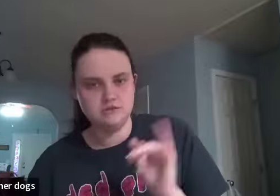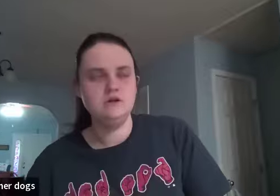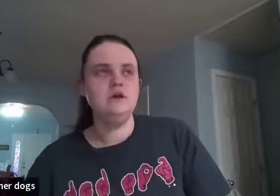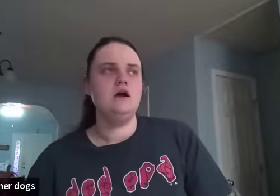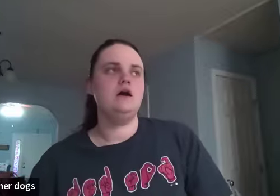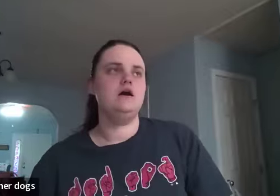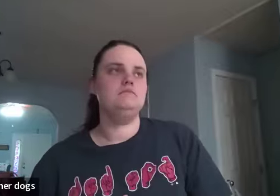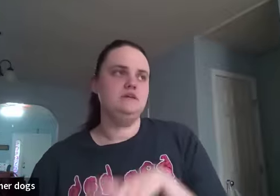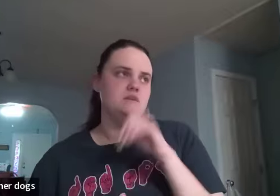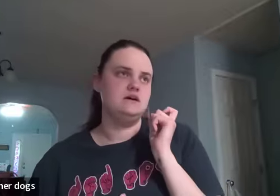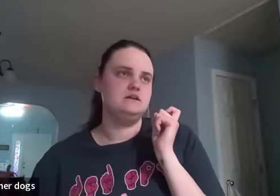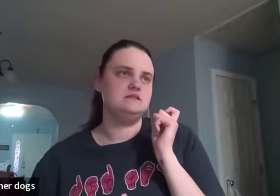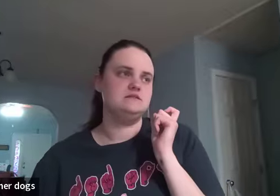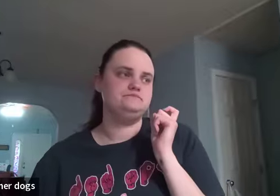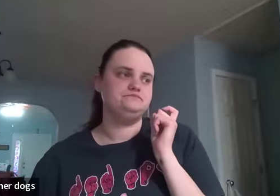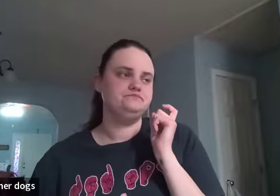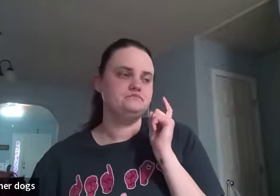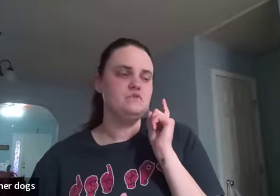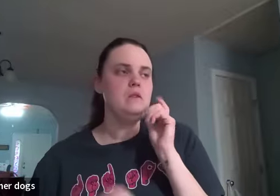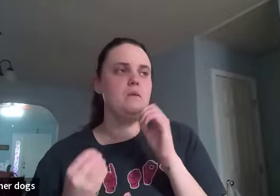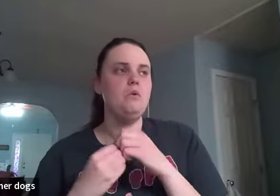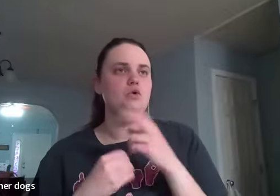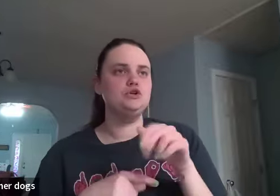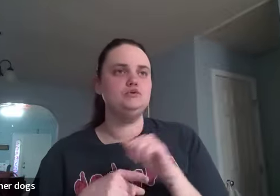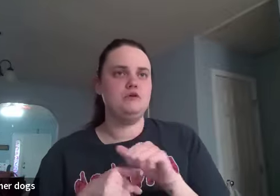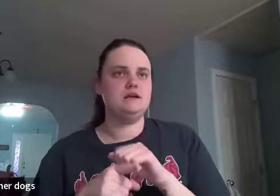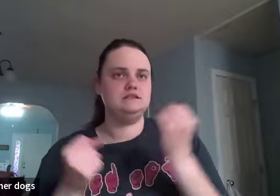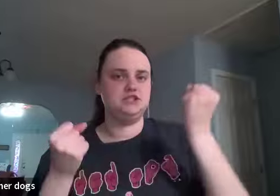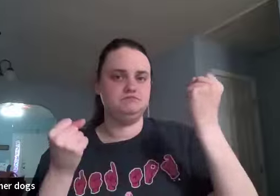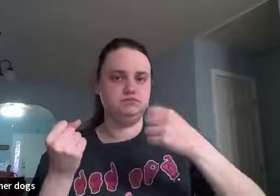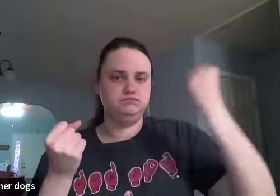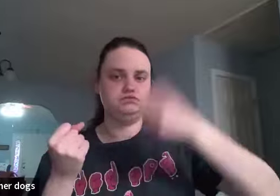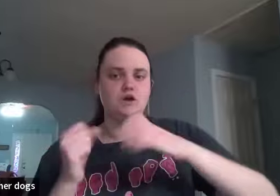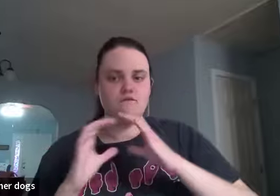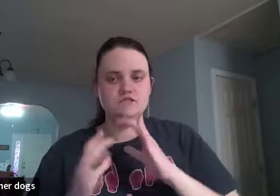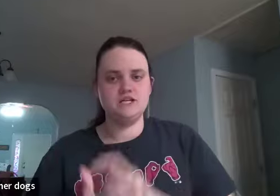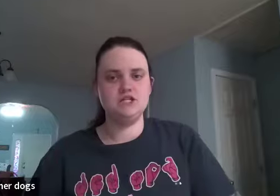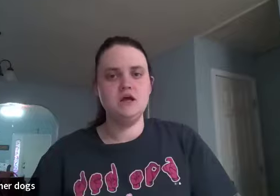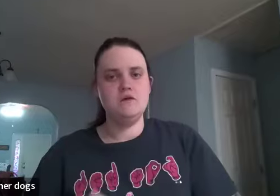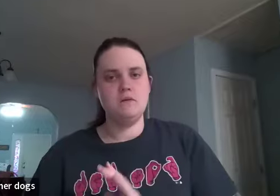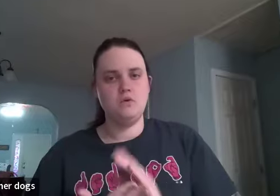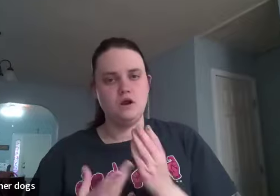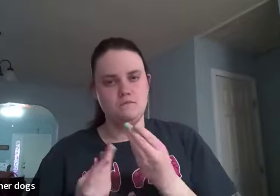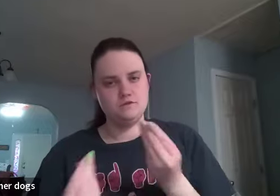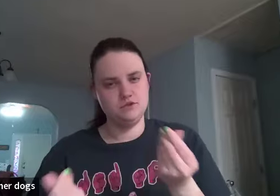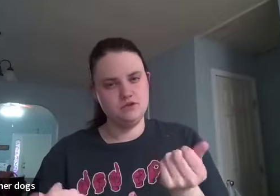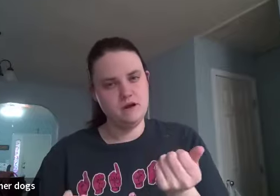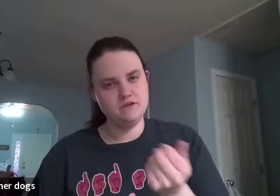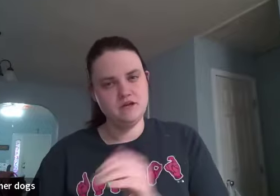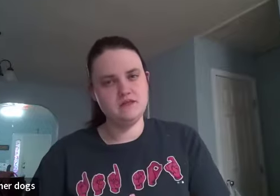too. Because the more you practice just conversation, the more comfortable you come with it and